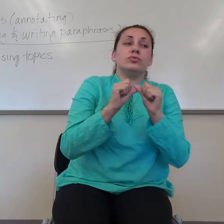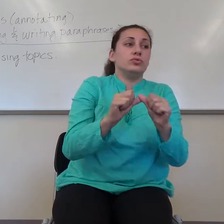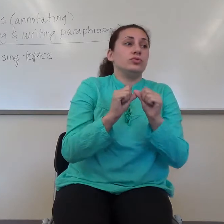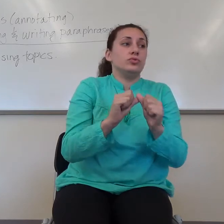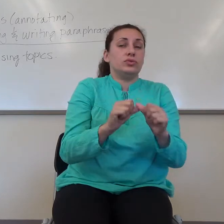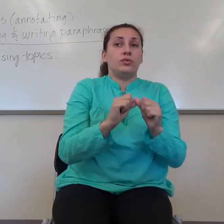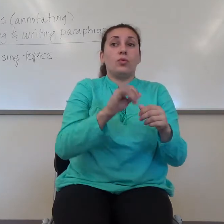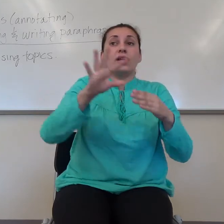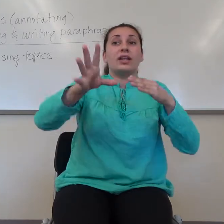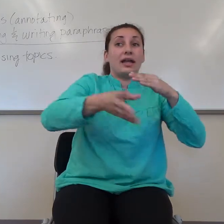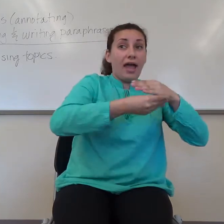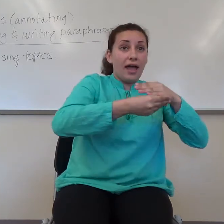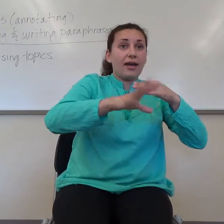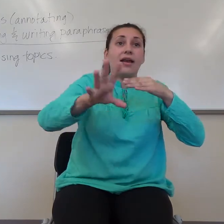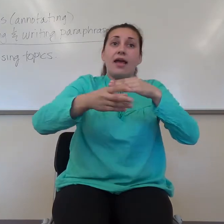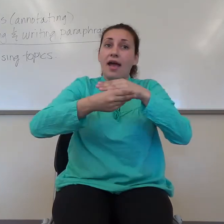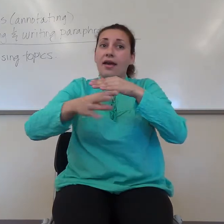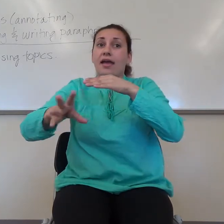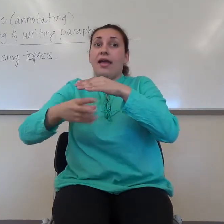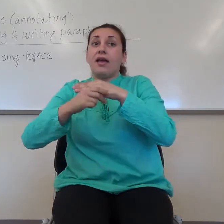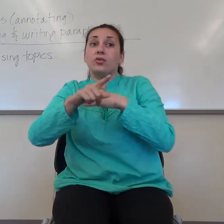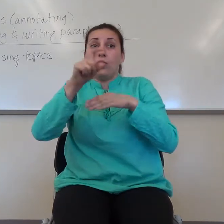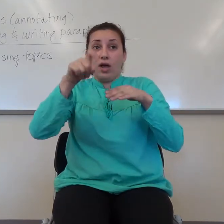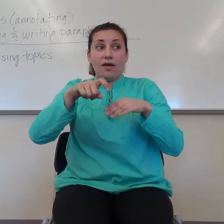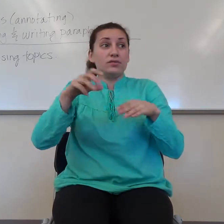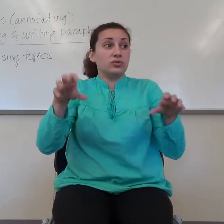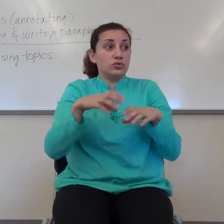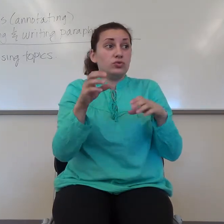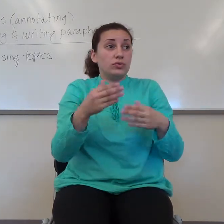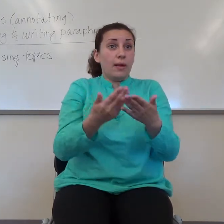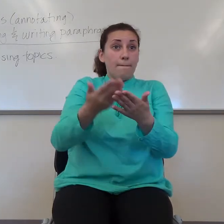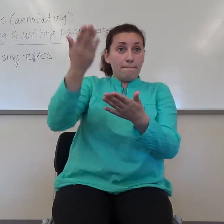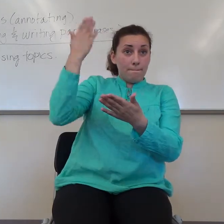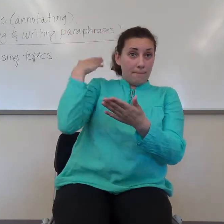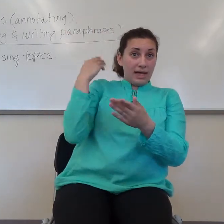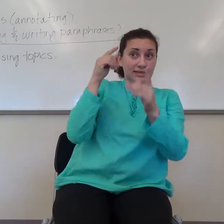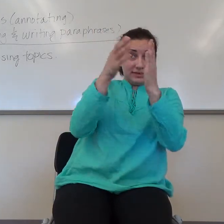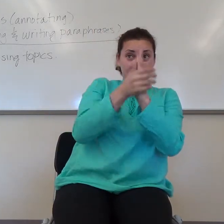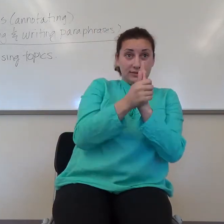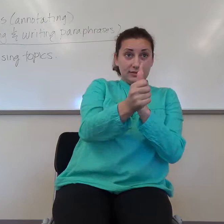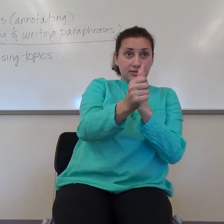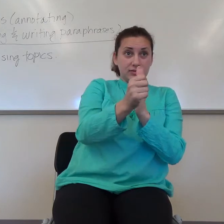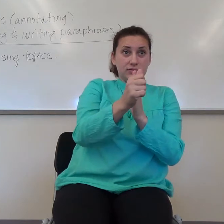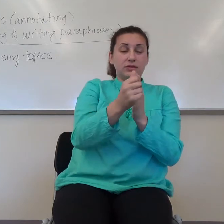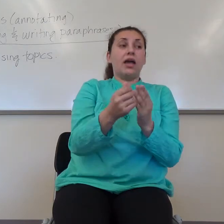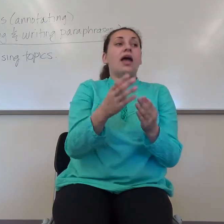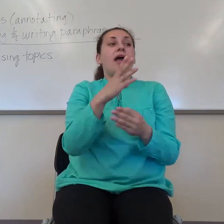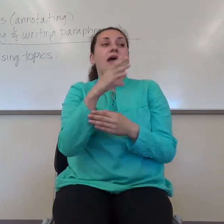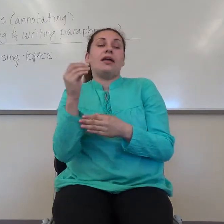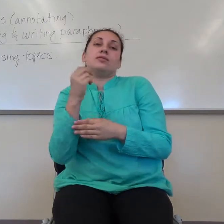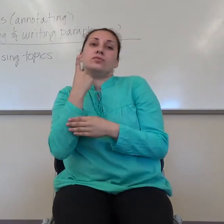that stuff and then tell me what the topic is. Okay, so,